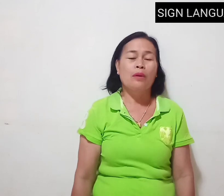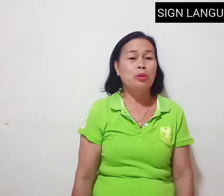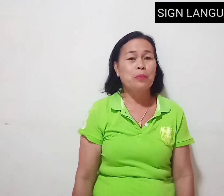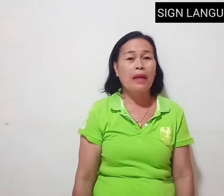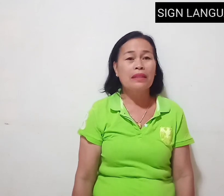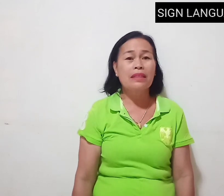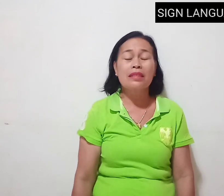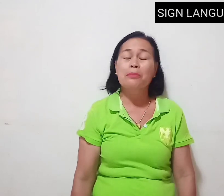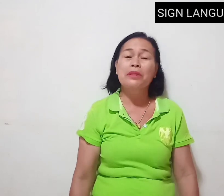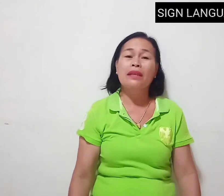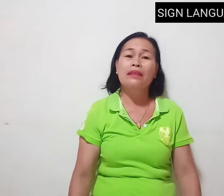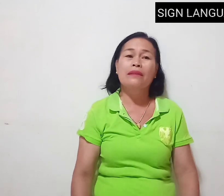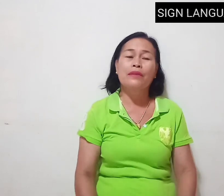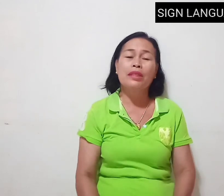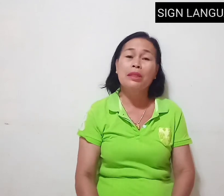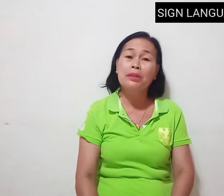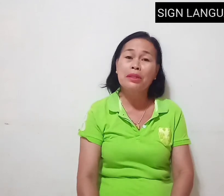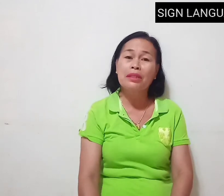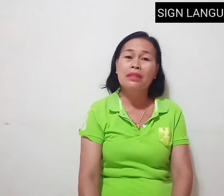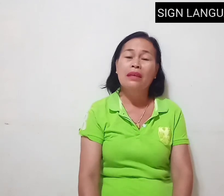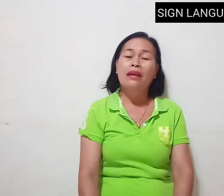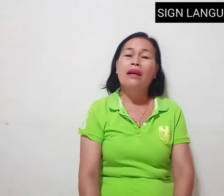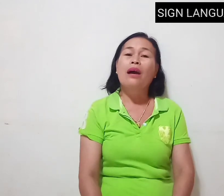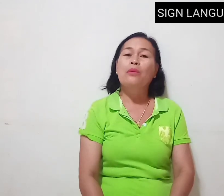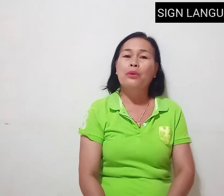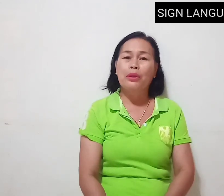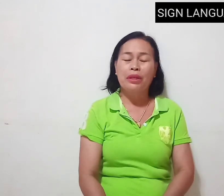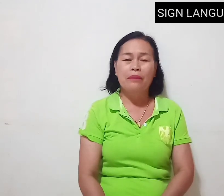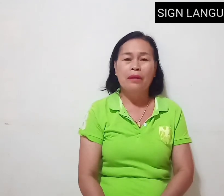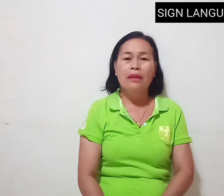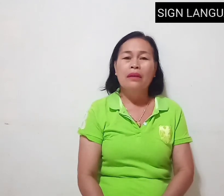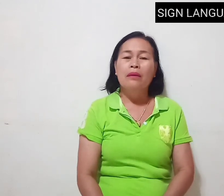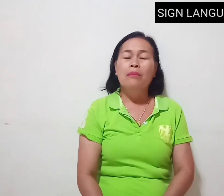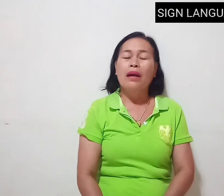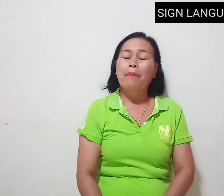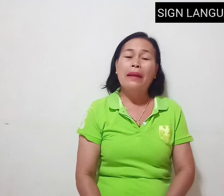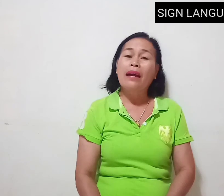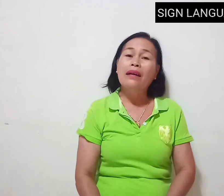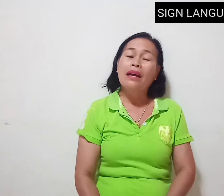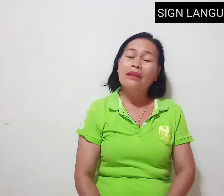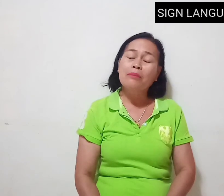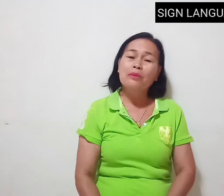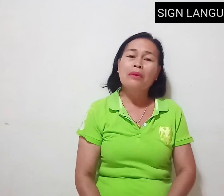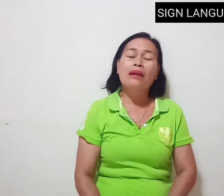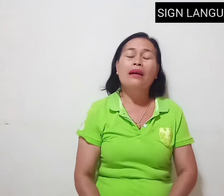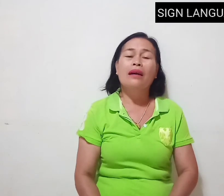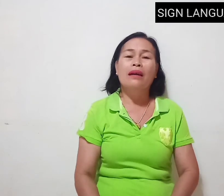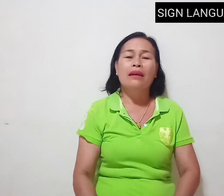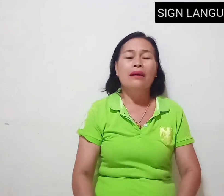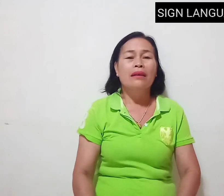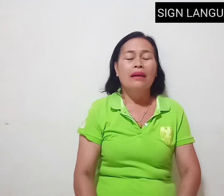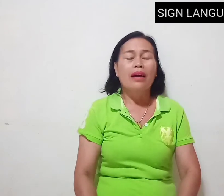have to practice, especially the beginners, our mga palangga namong mga